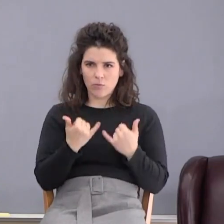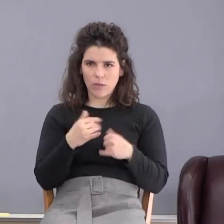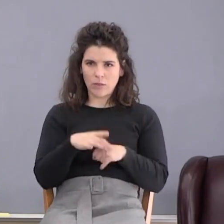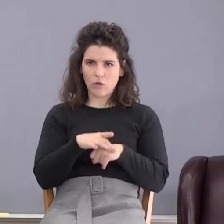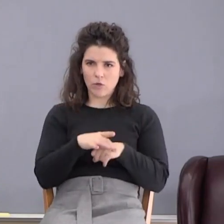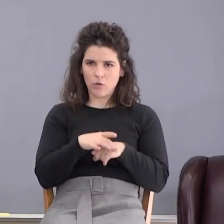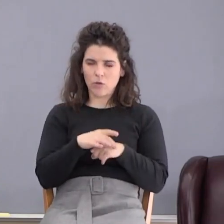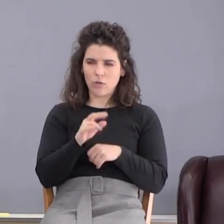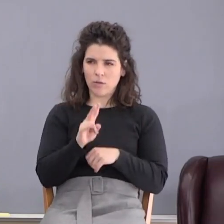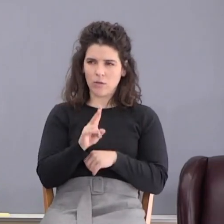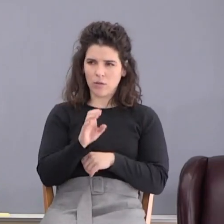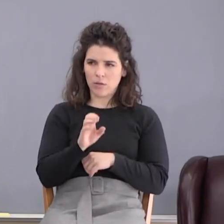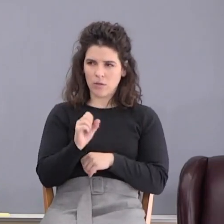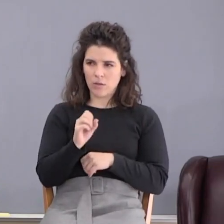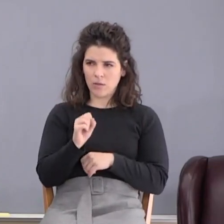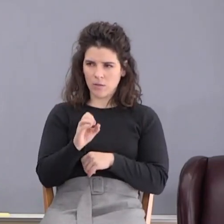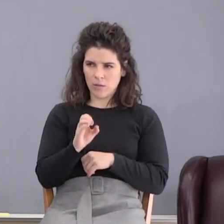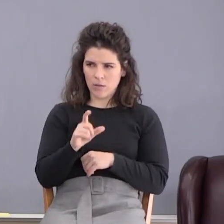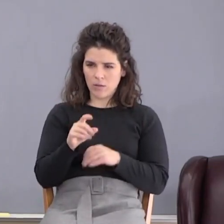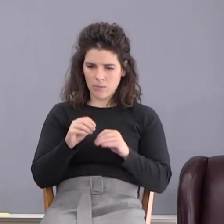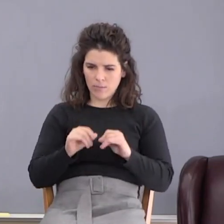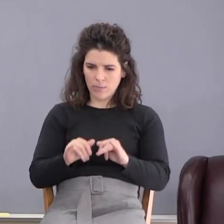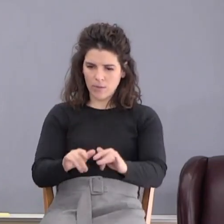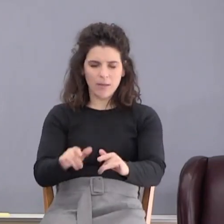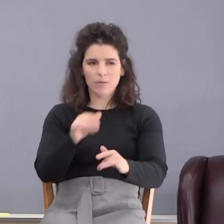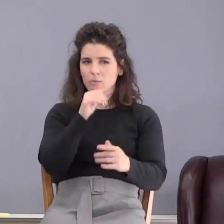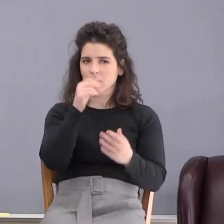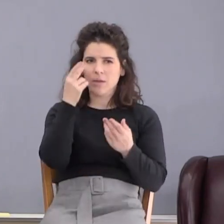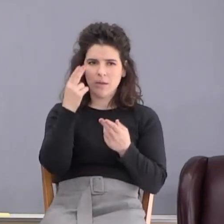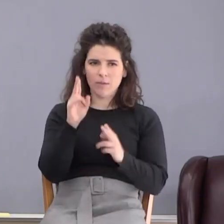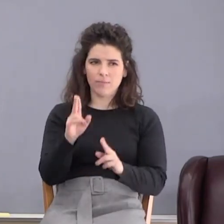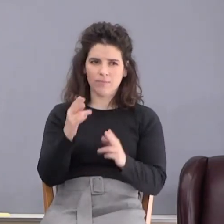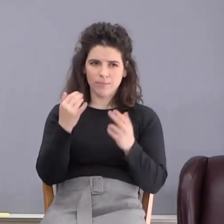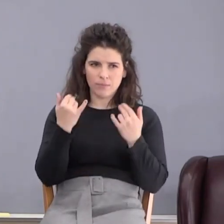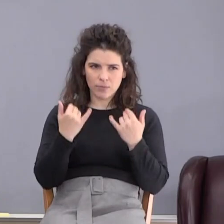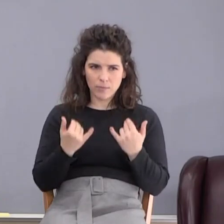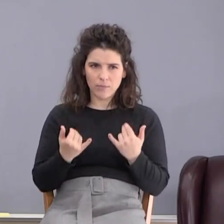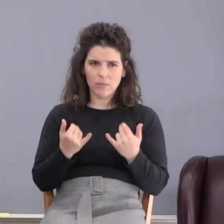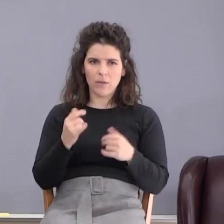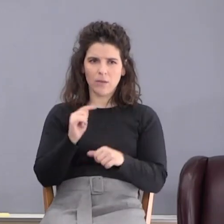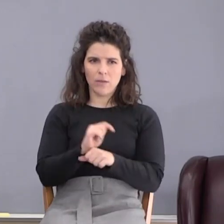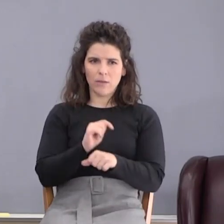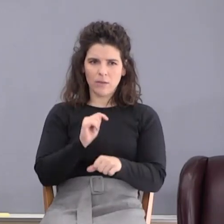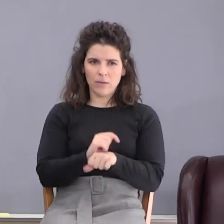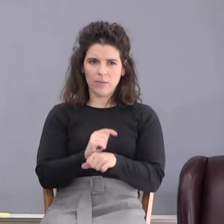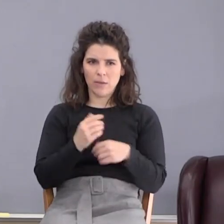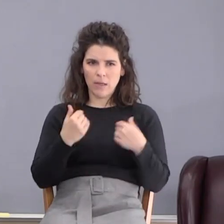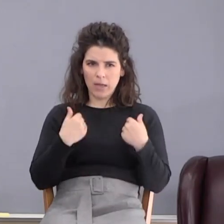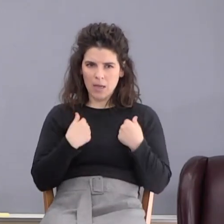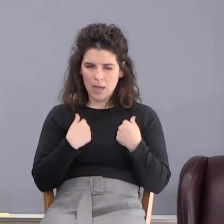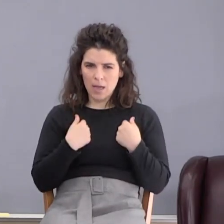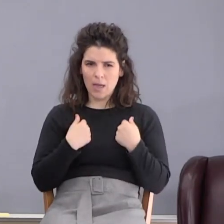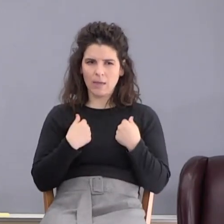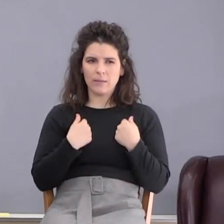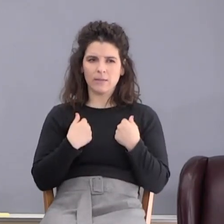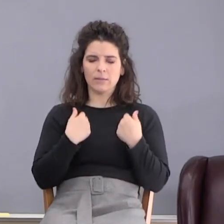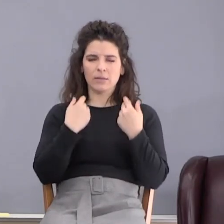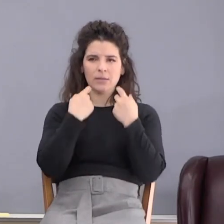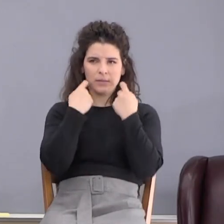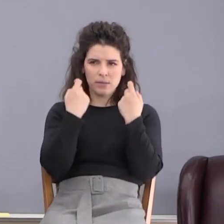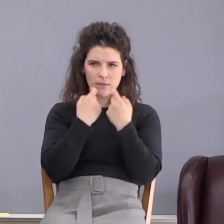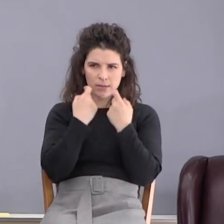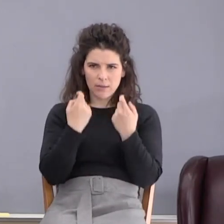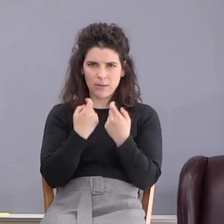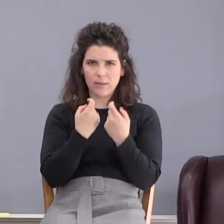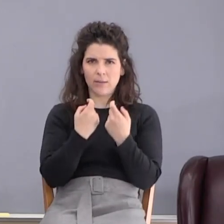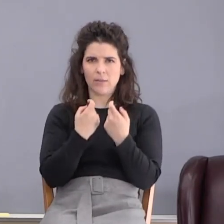is planted in dishonor, because this present tabernacle houses sin. You